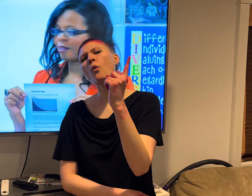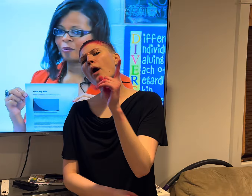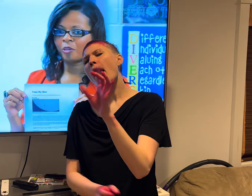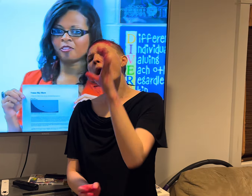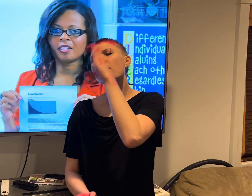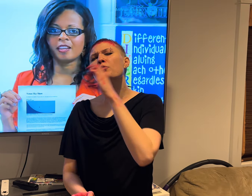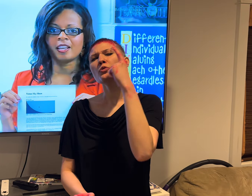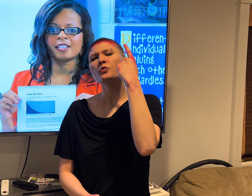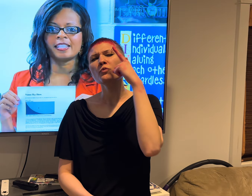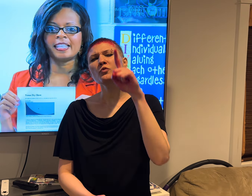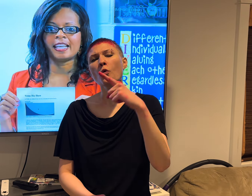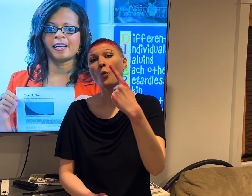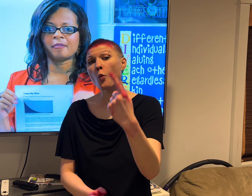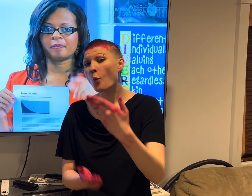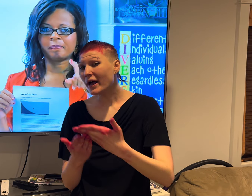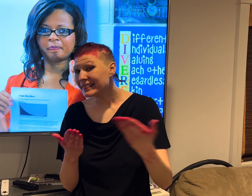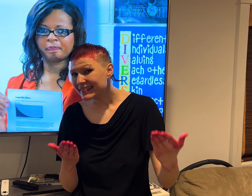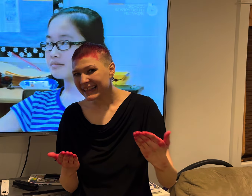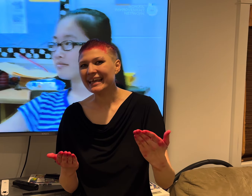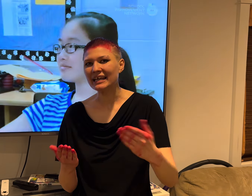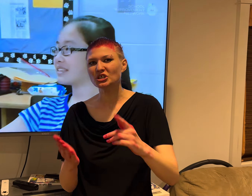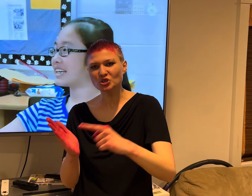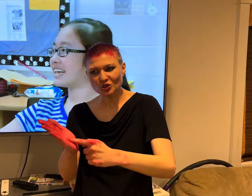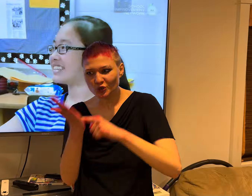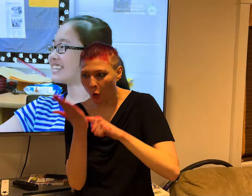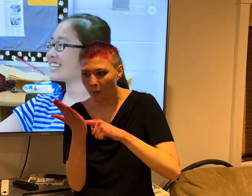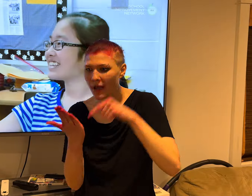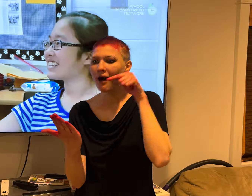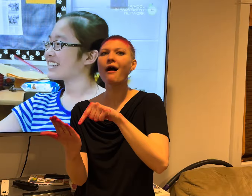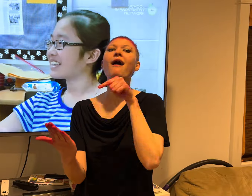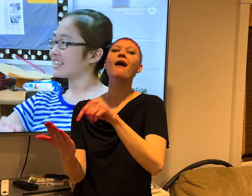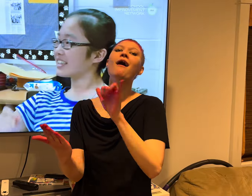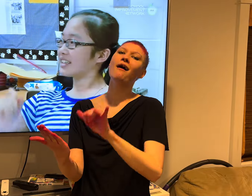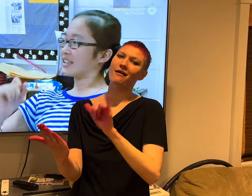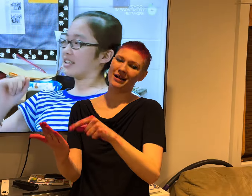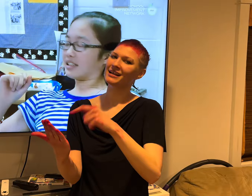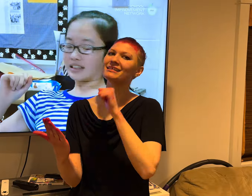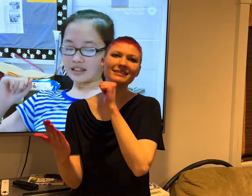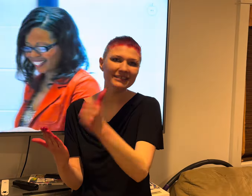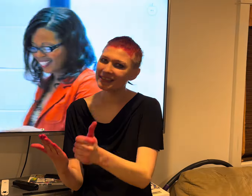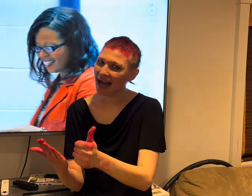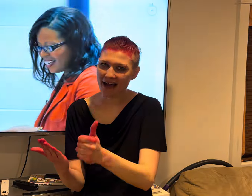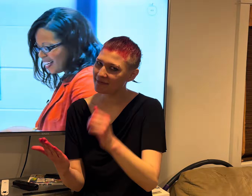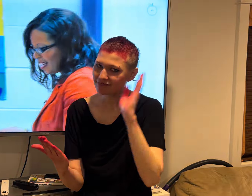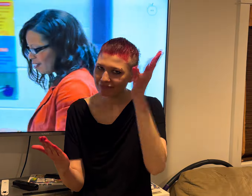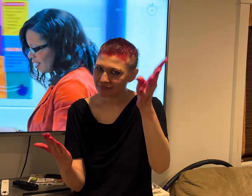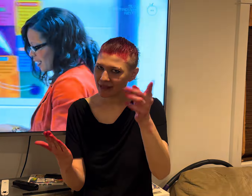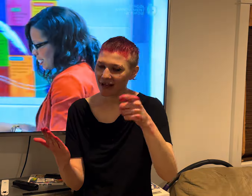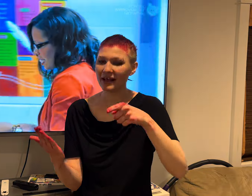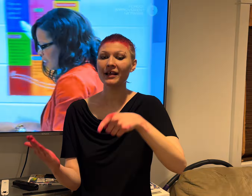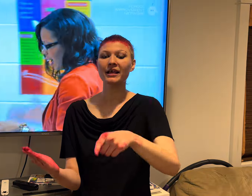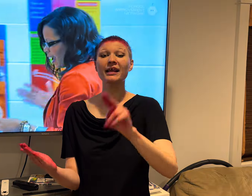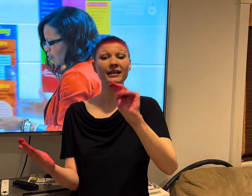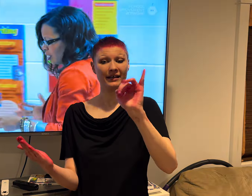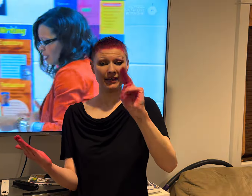What do you think that is, Nina? Date. Very good. Very good, Nina. Now let's look at just the